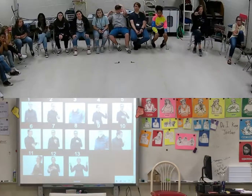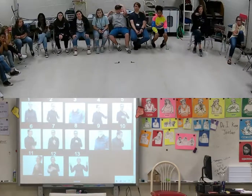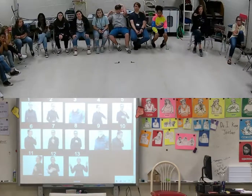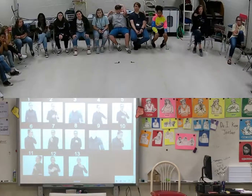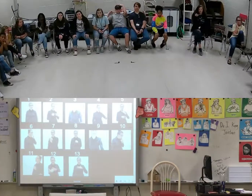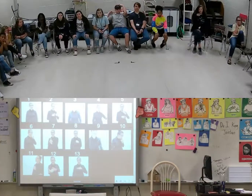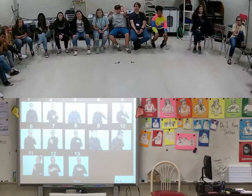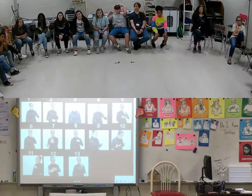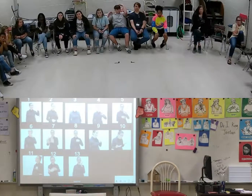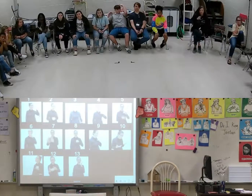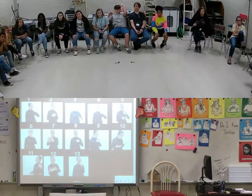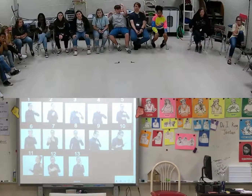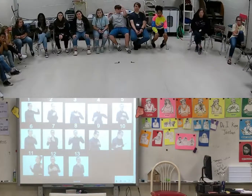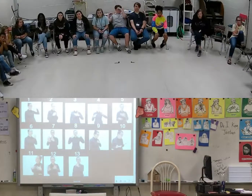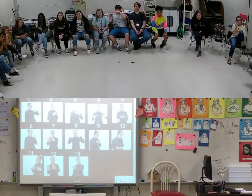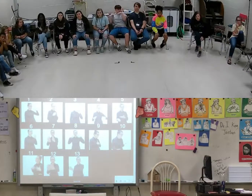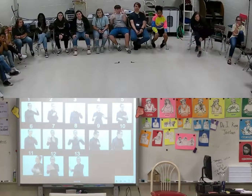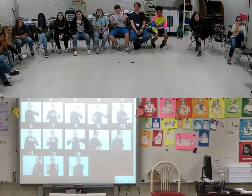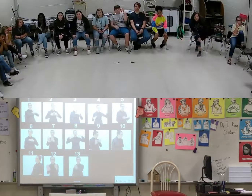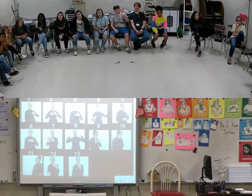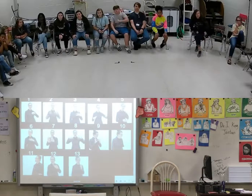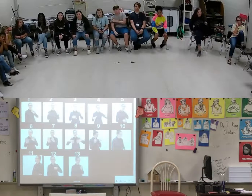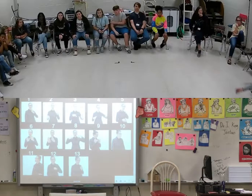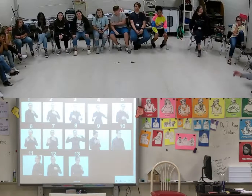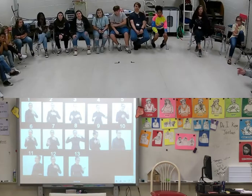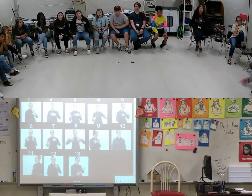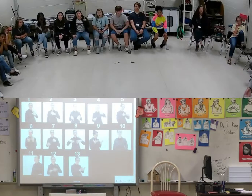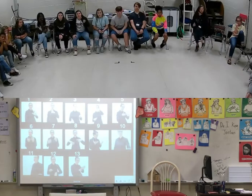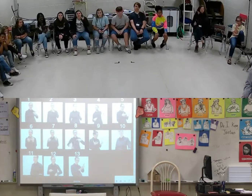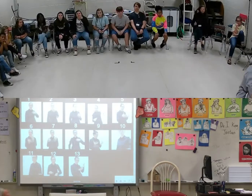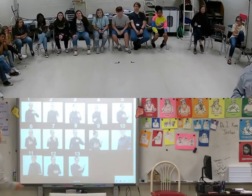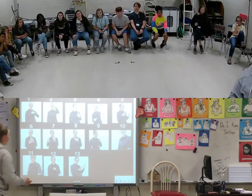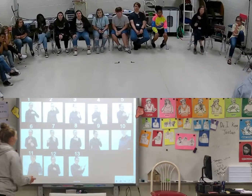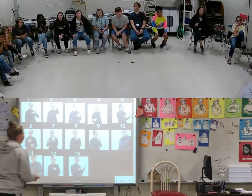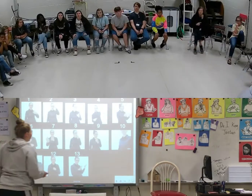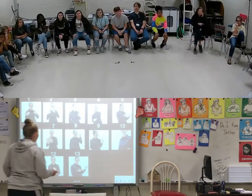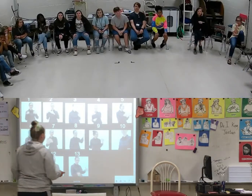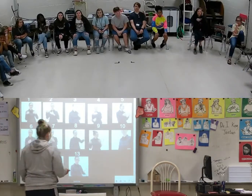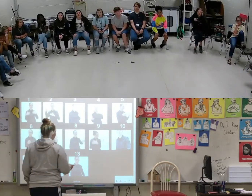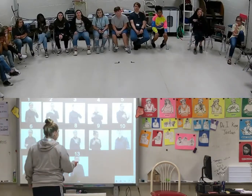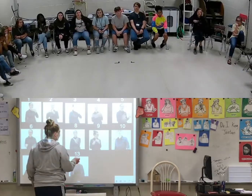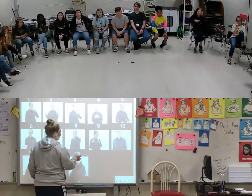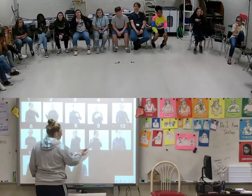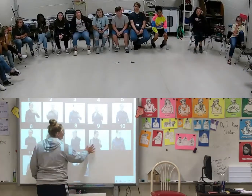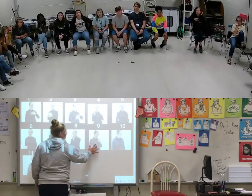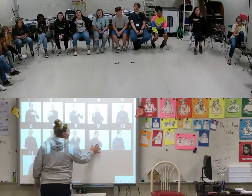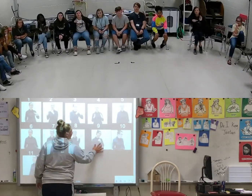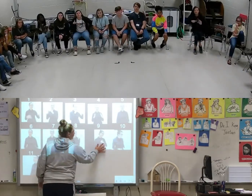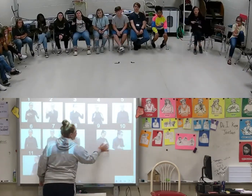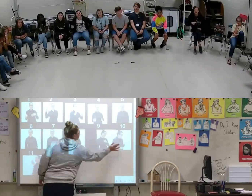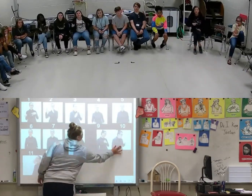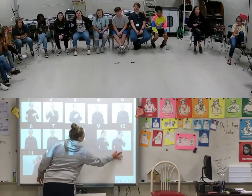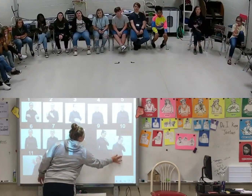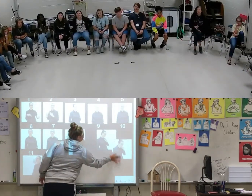down. Yes. 12, everything. Go ahead, go Yeah, ahead. 12 needs to go to 8. Just move everything But down. move 8 to